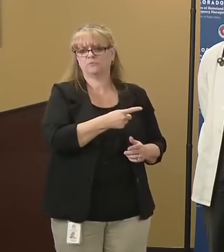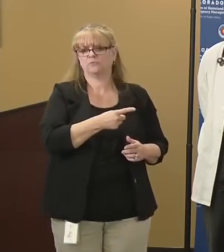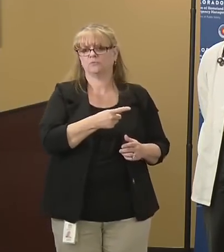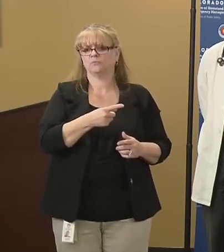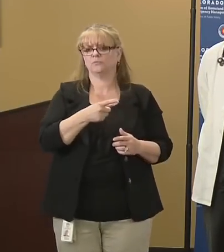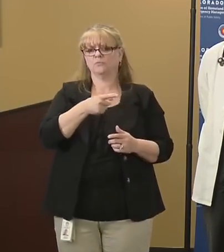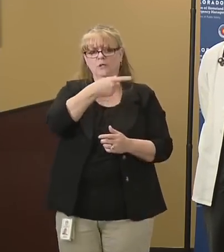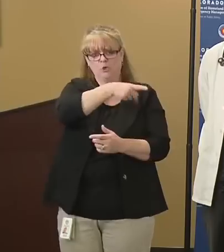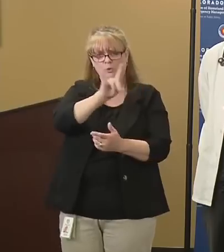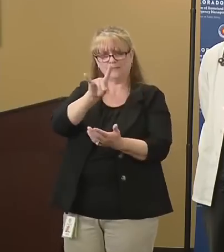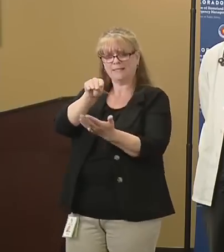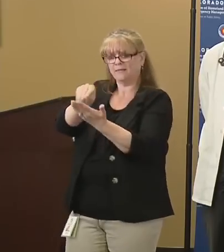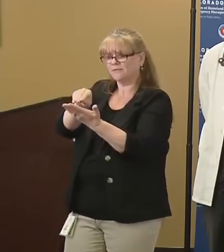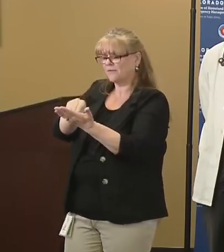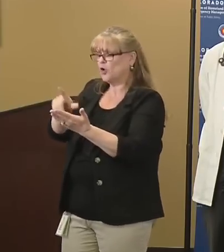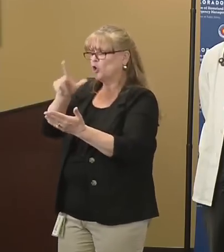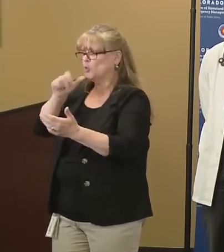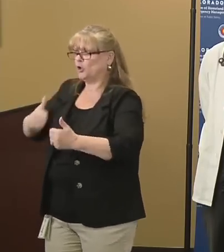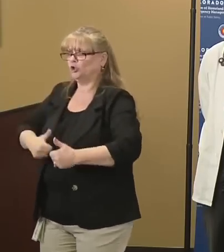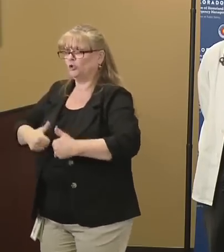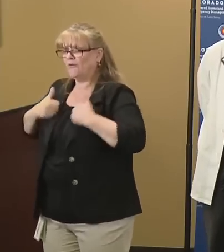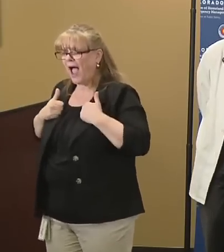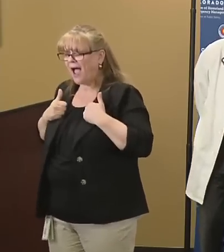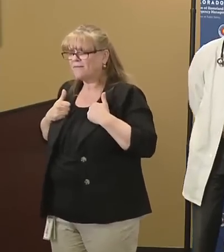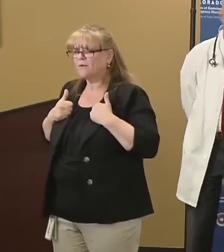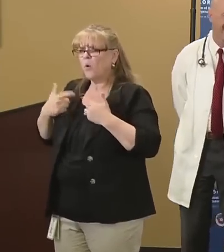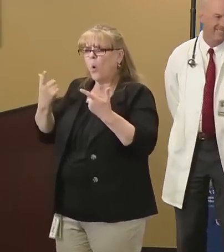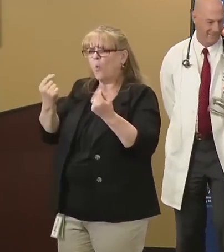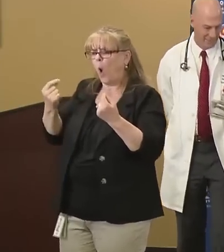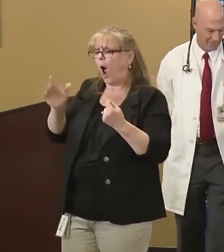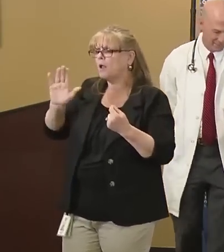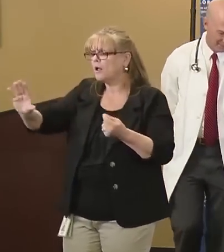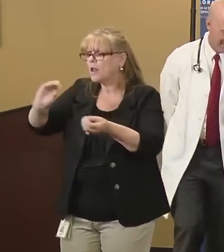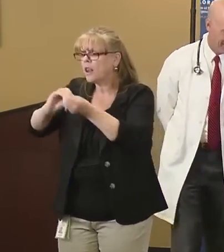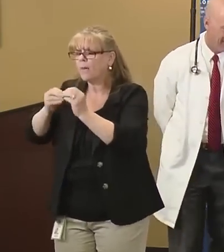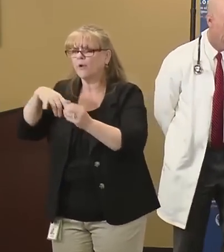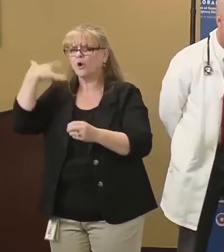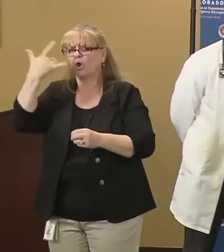we know about them, what the numbers are like? I'll let the doctor respond first, and then I'll close.